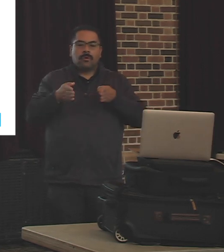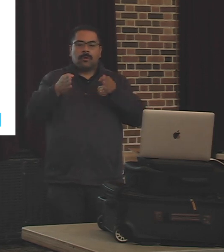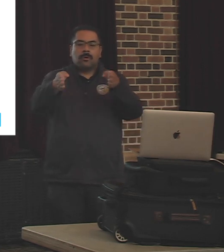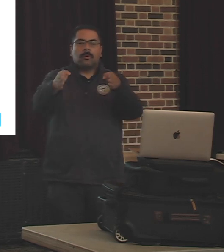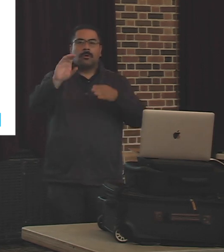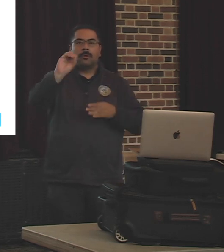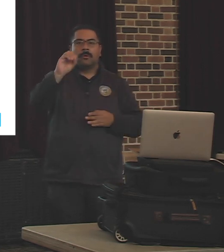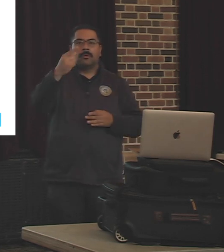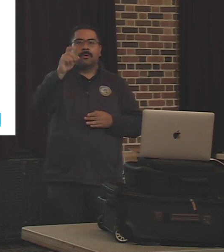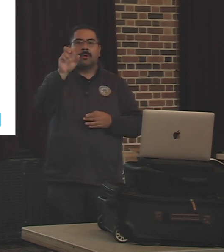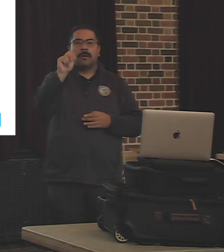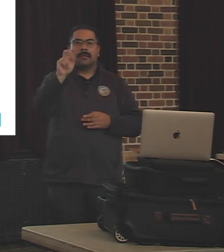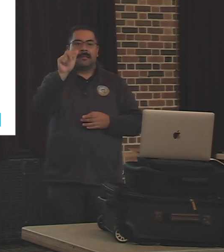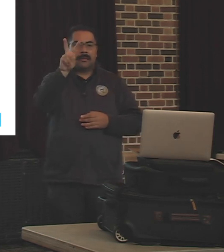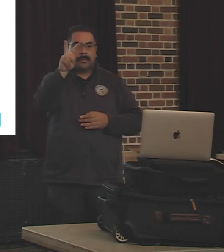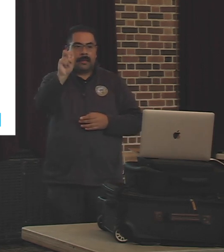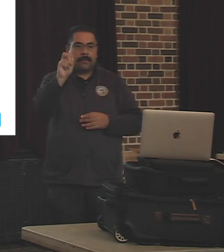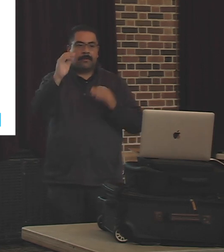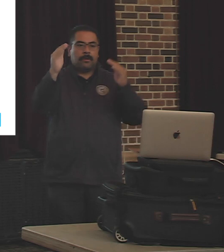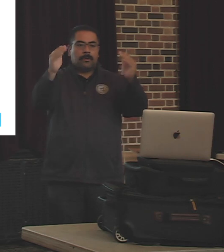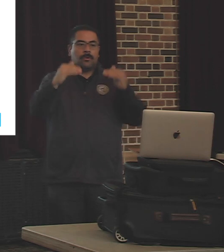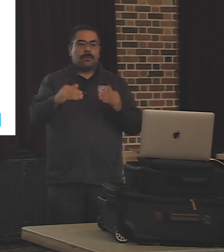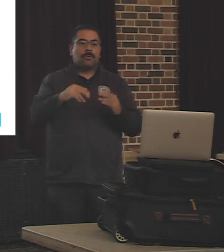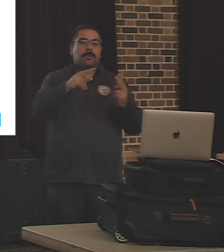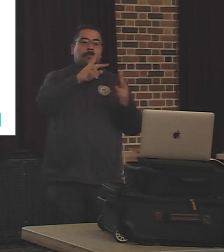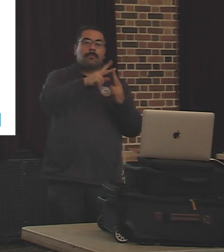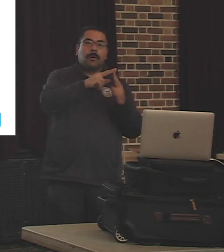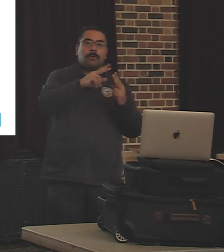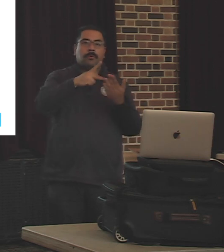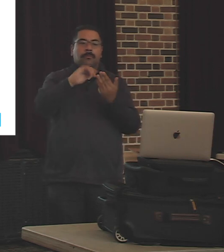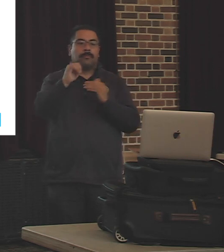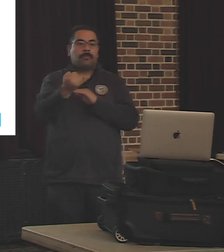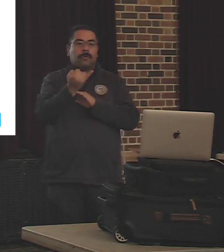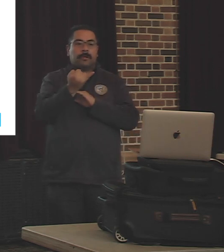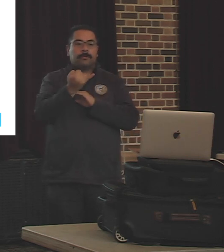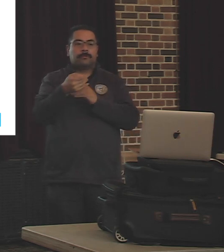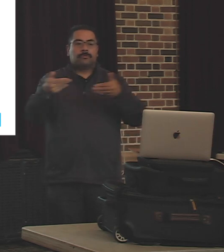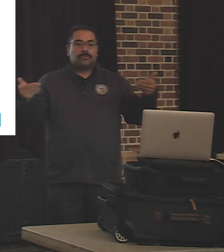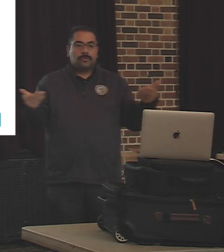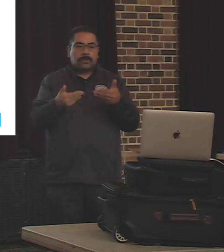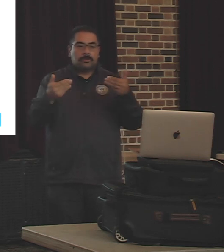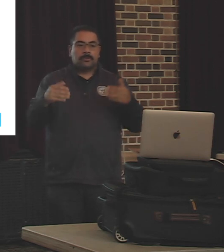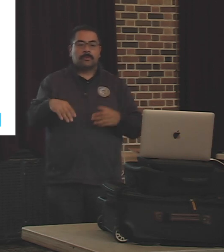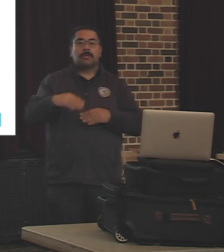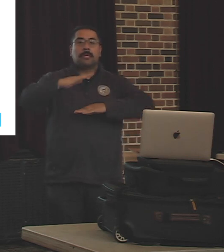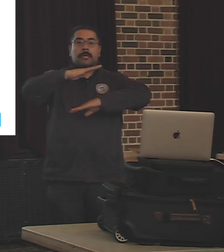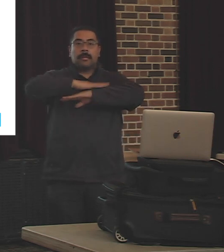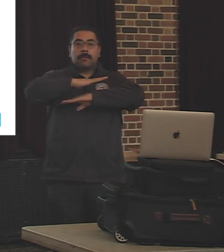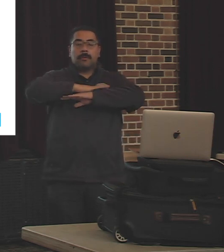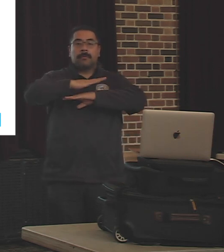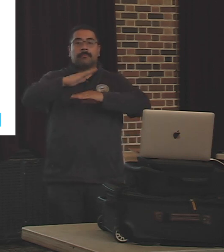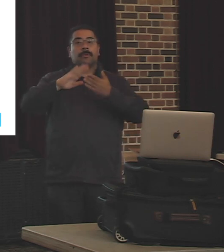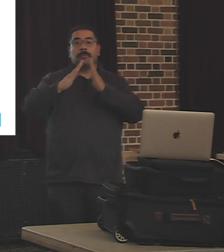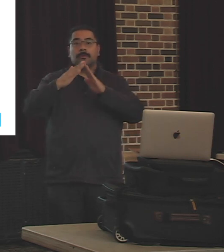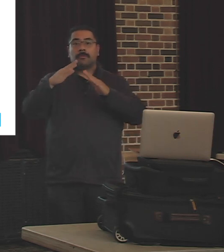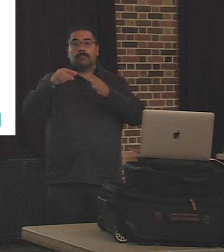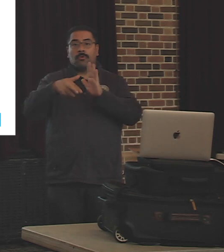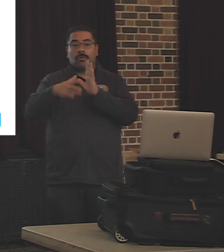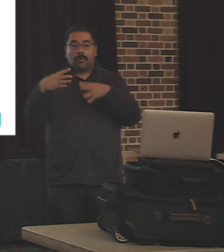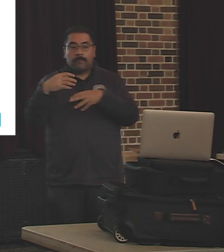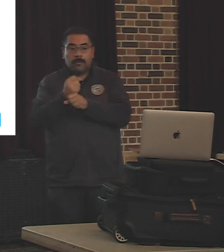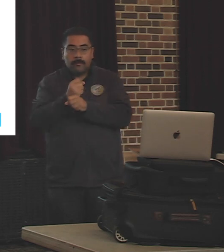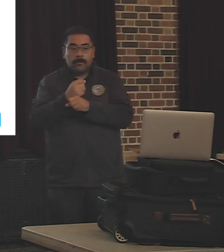partner project introduction, public engagement initiative, IDOT, community tables overview, community tables